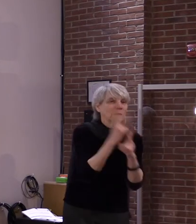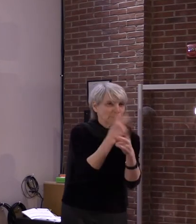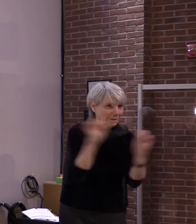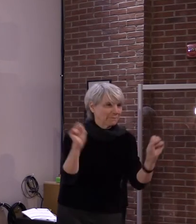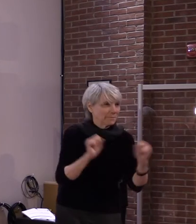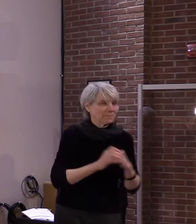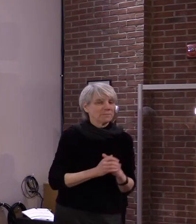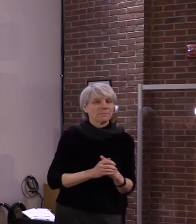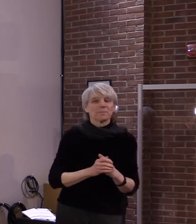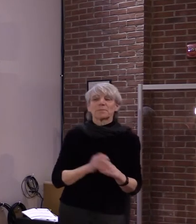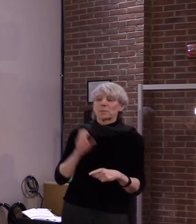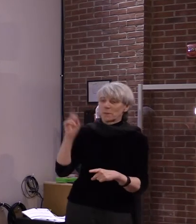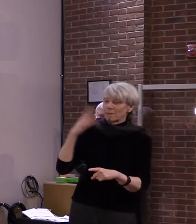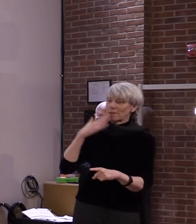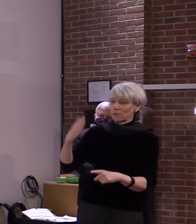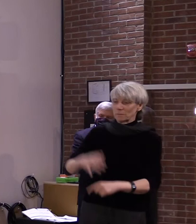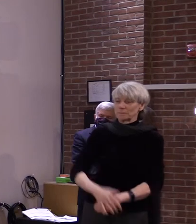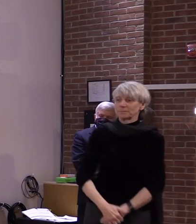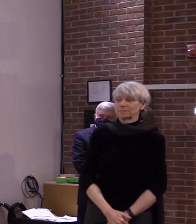okay